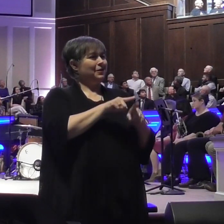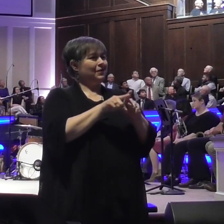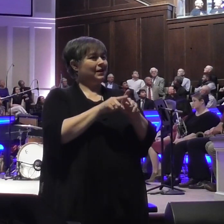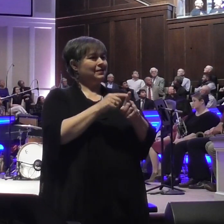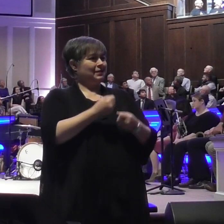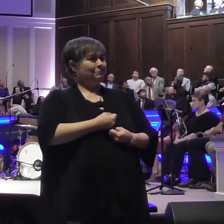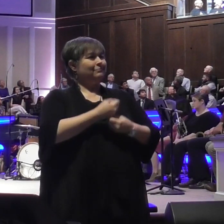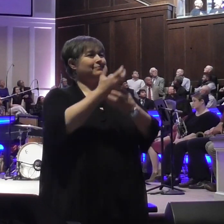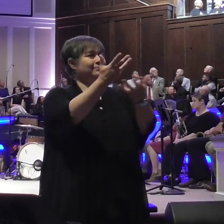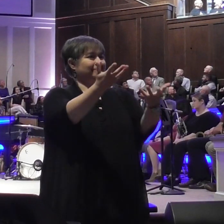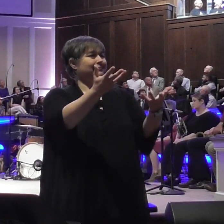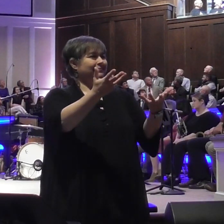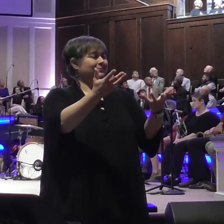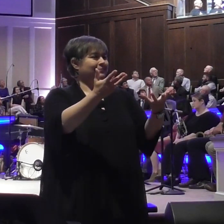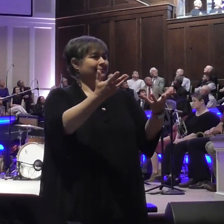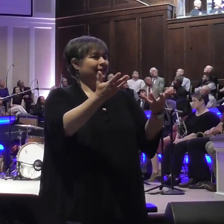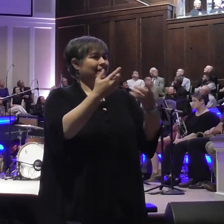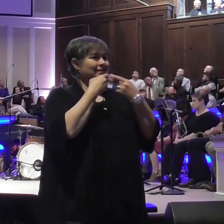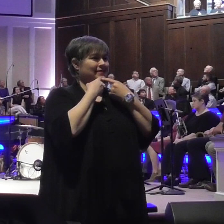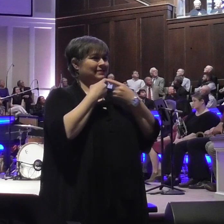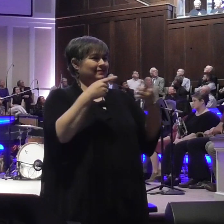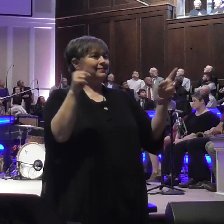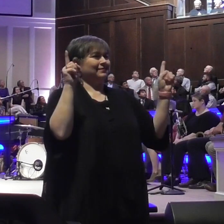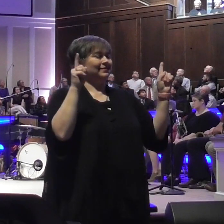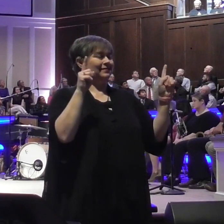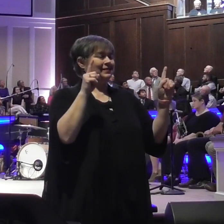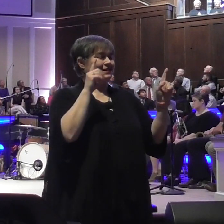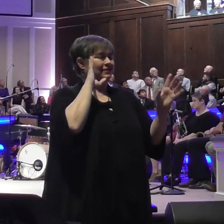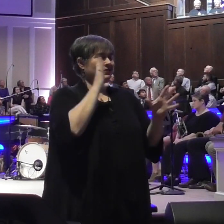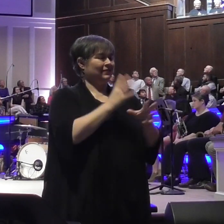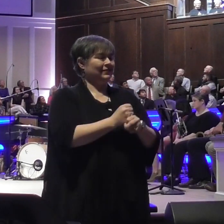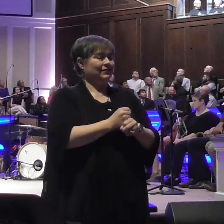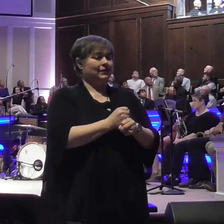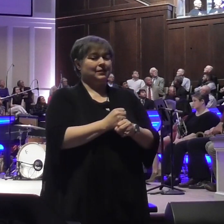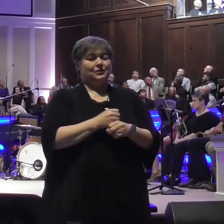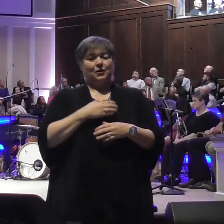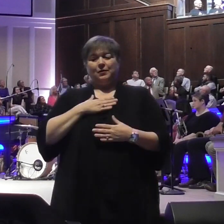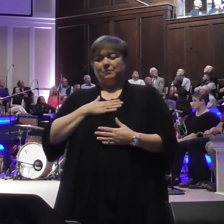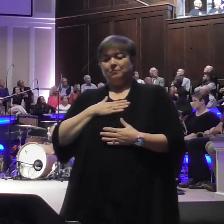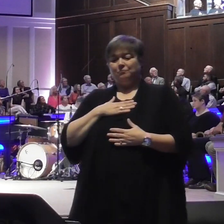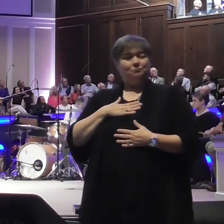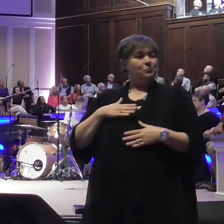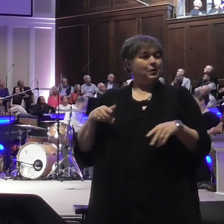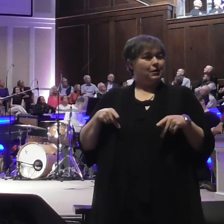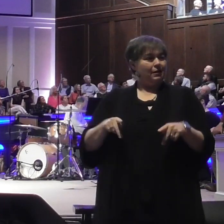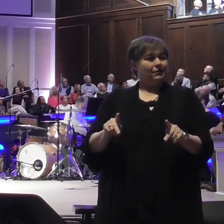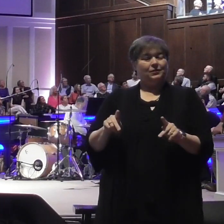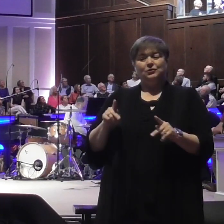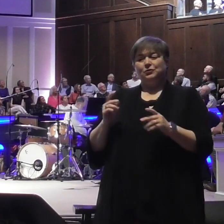faith. So this church gives me the privilege of baptizing you, my brother.